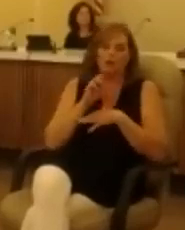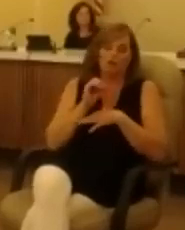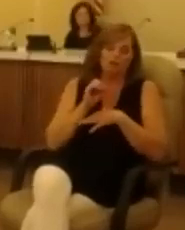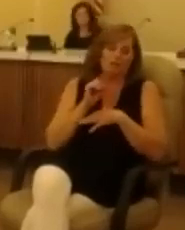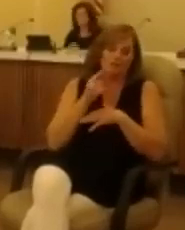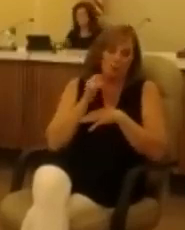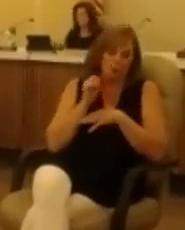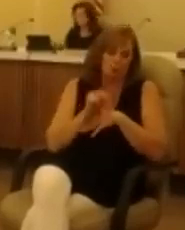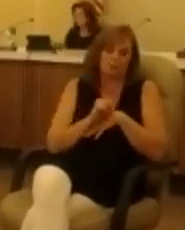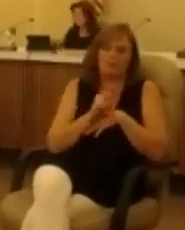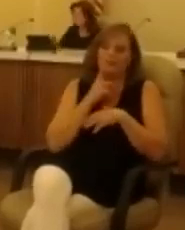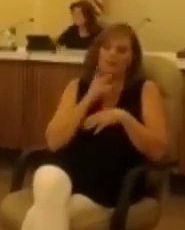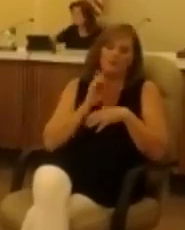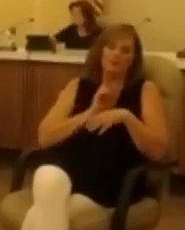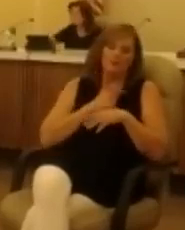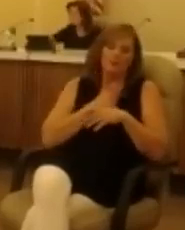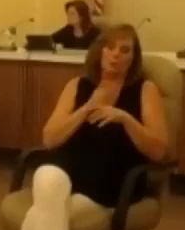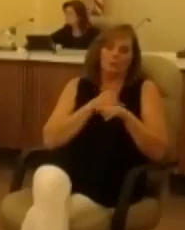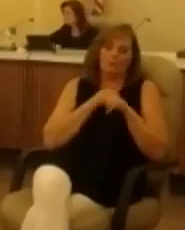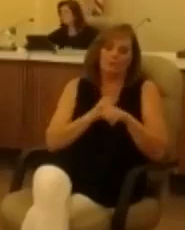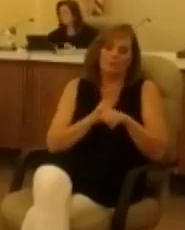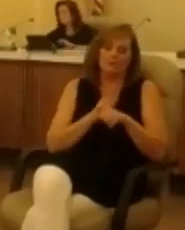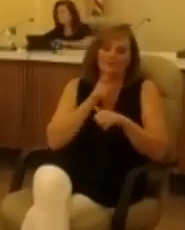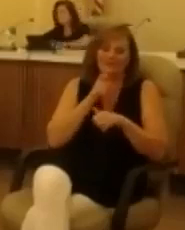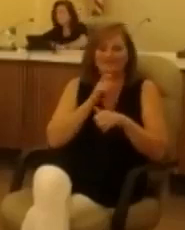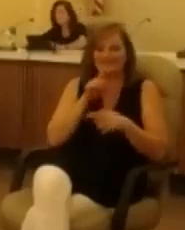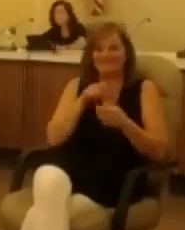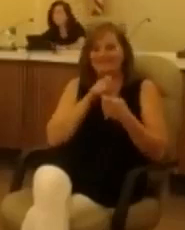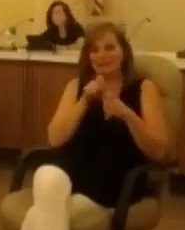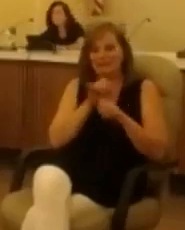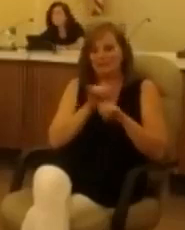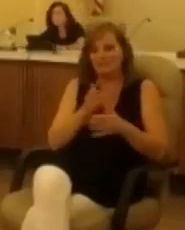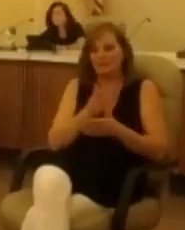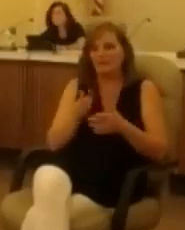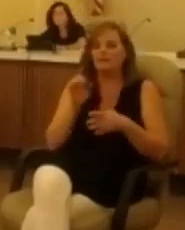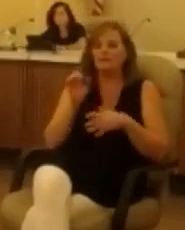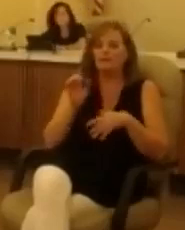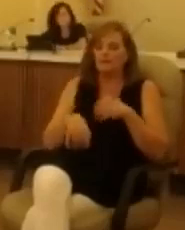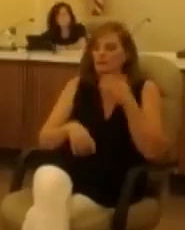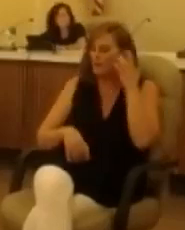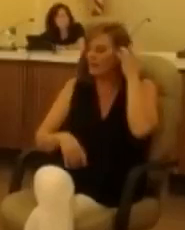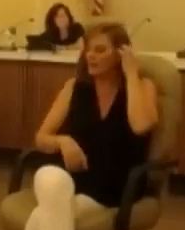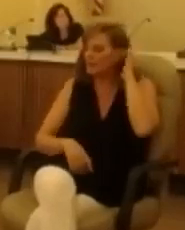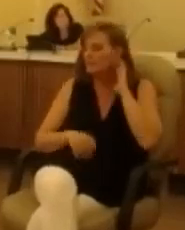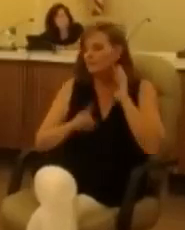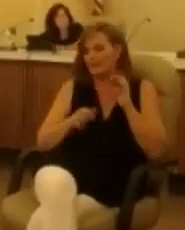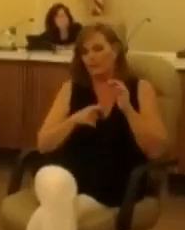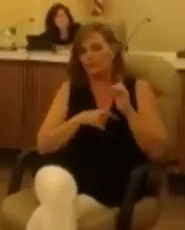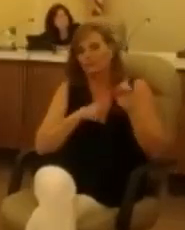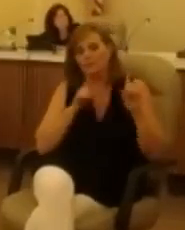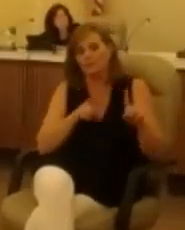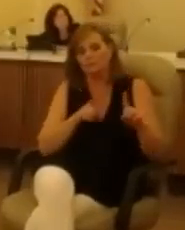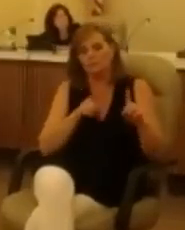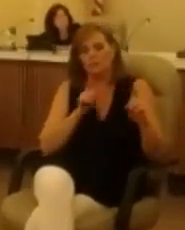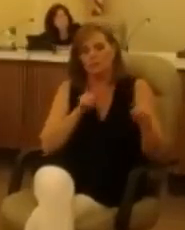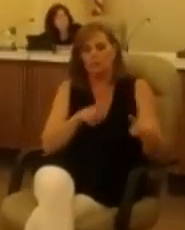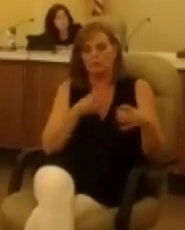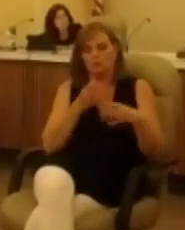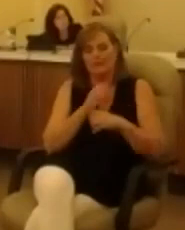we're basically following, it wouldn't be this exact same thing. That one is going to be to go and get a warrant